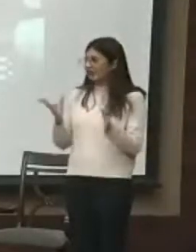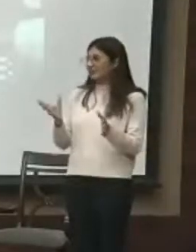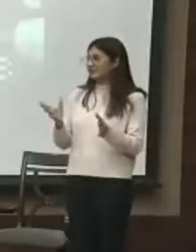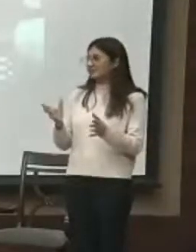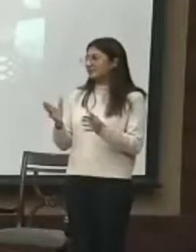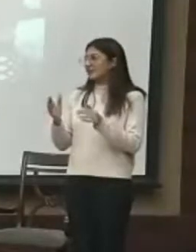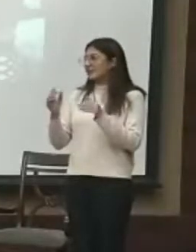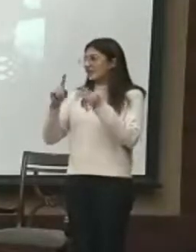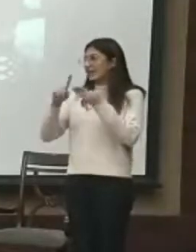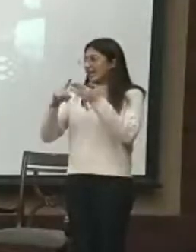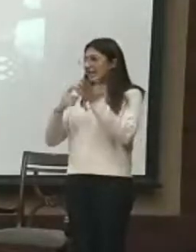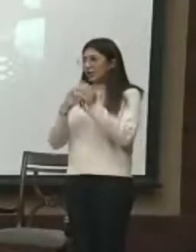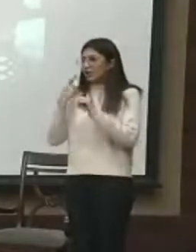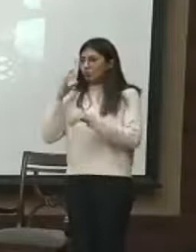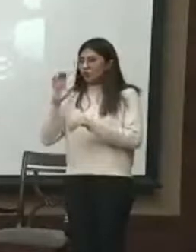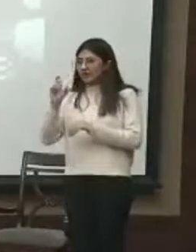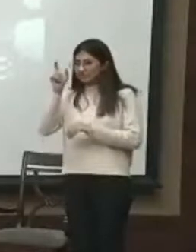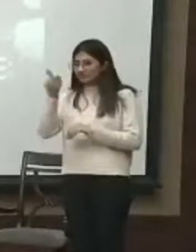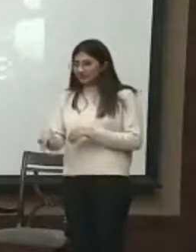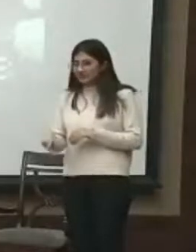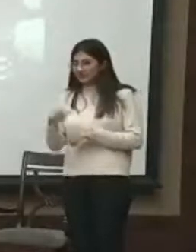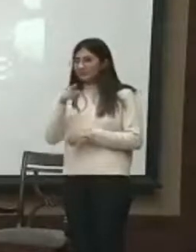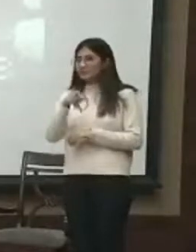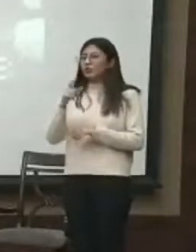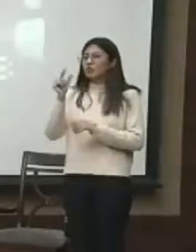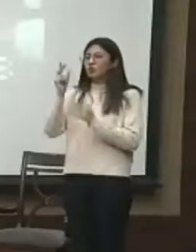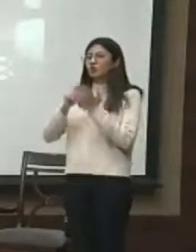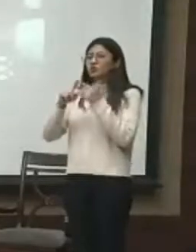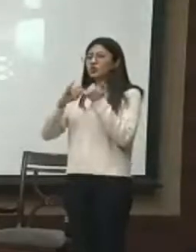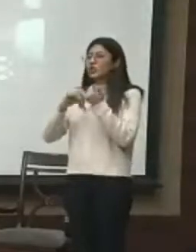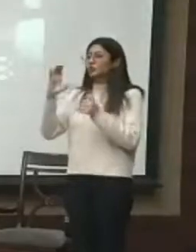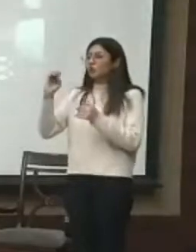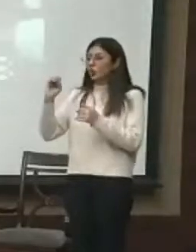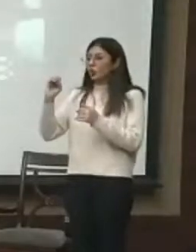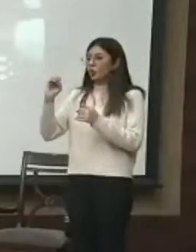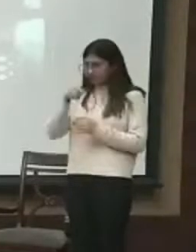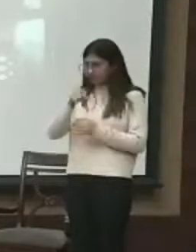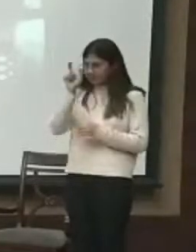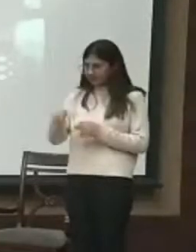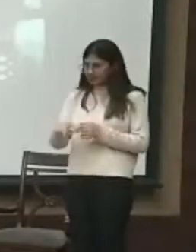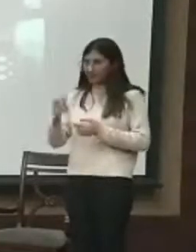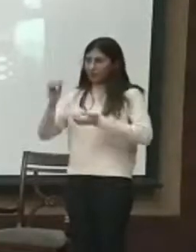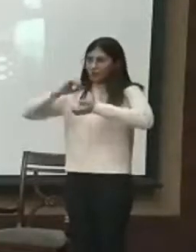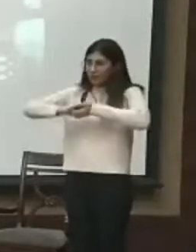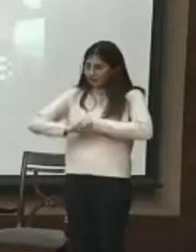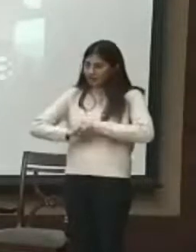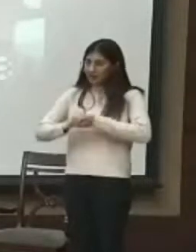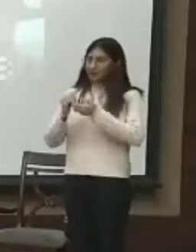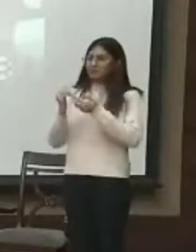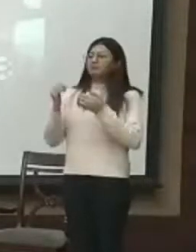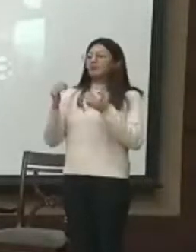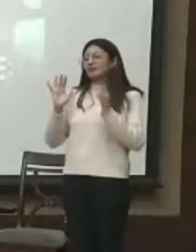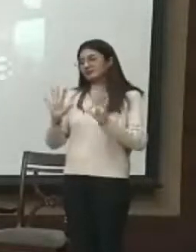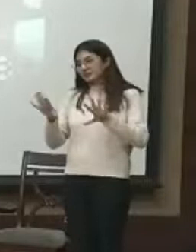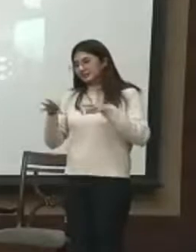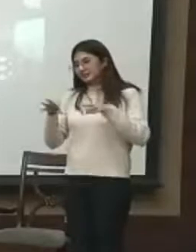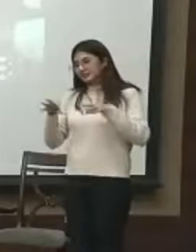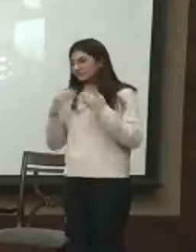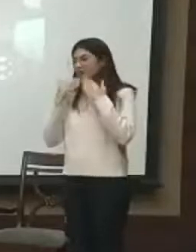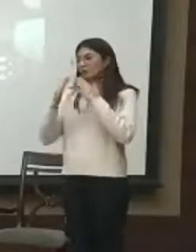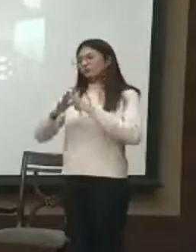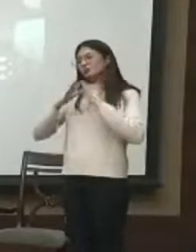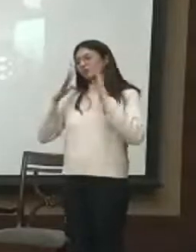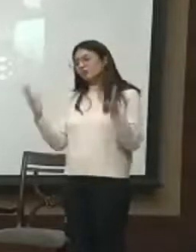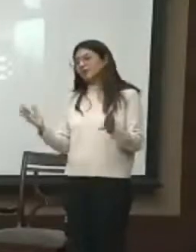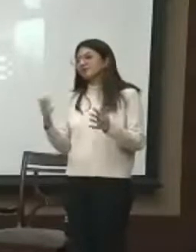Mr. Eric Falt, the country director UNESCO, for agreeing to be partnering with us on this campaign. It means a